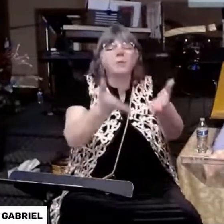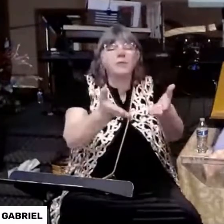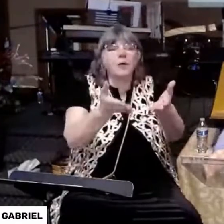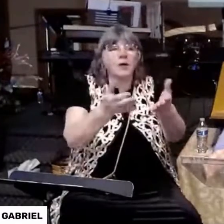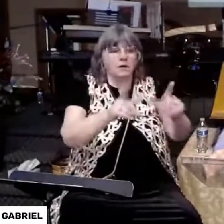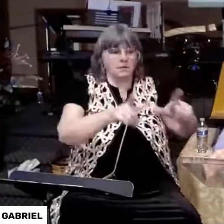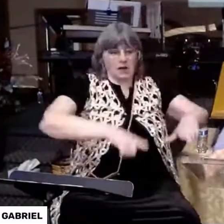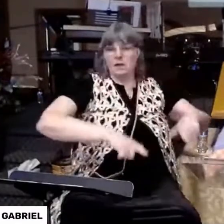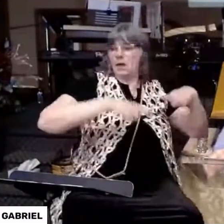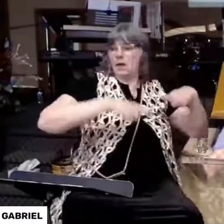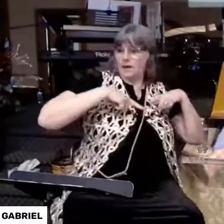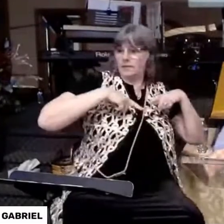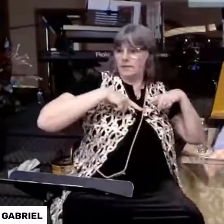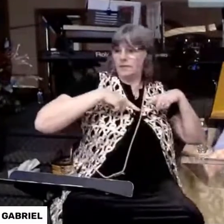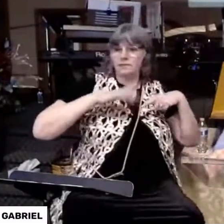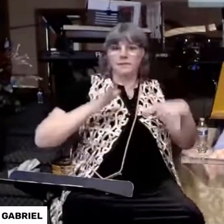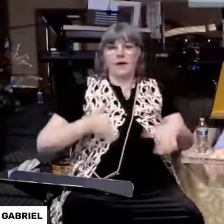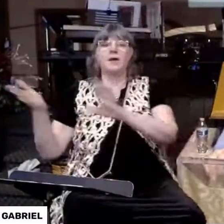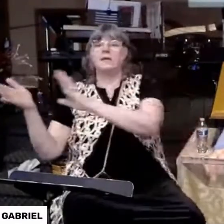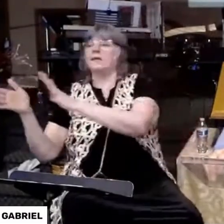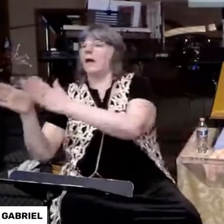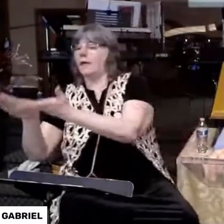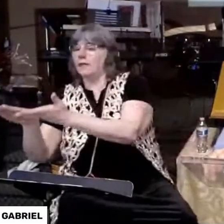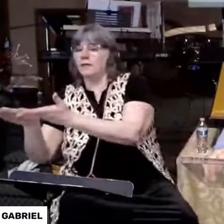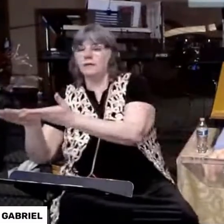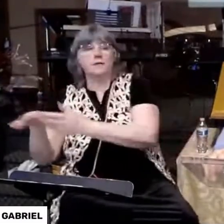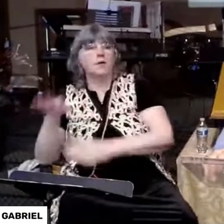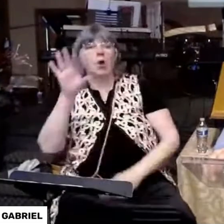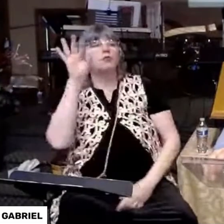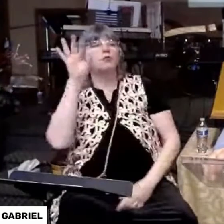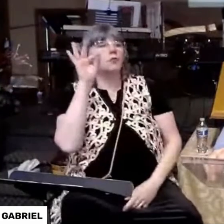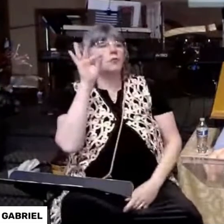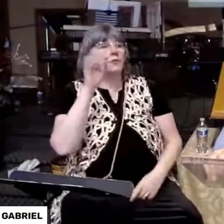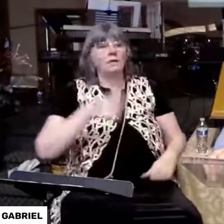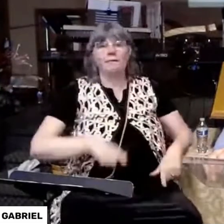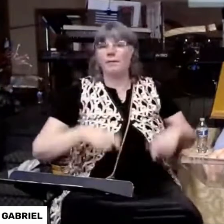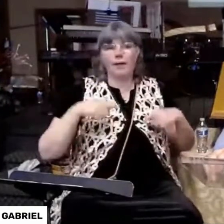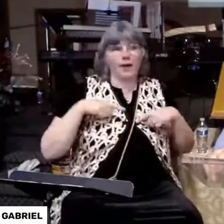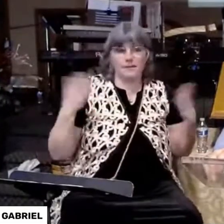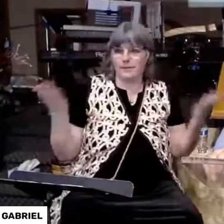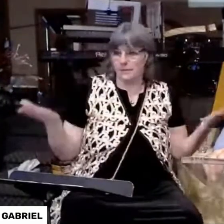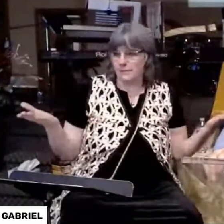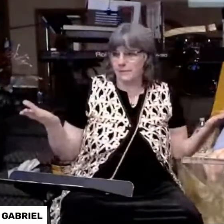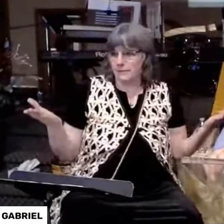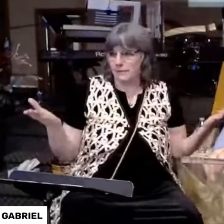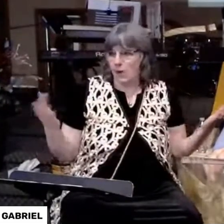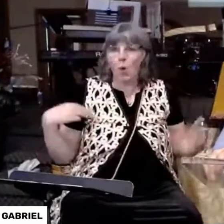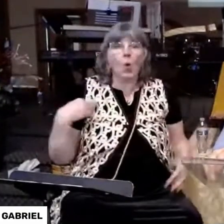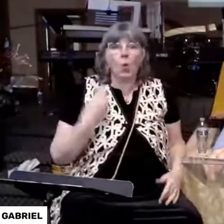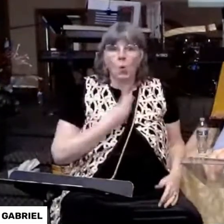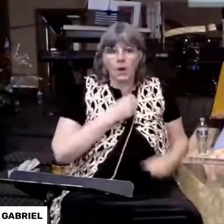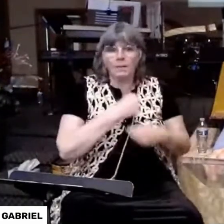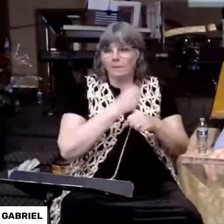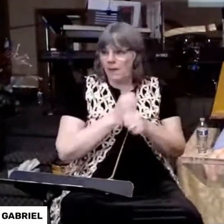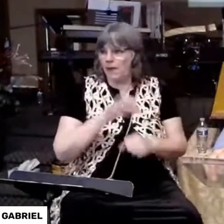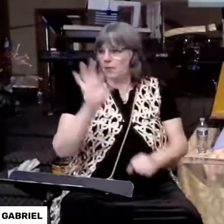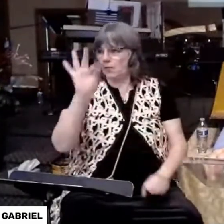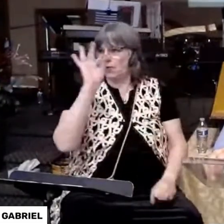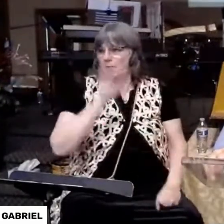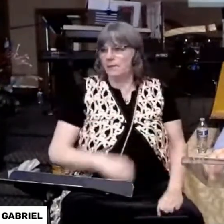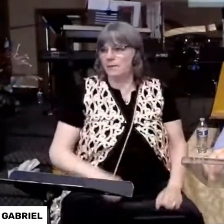disobedience. Then he says, choose life. We make the choice. We make the